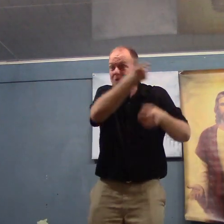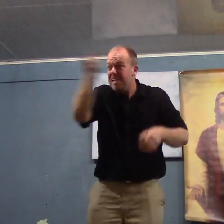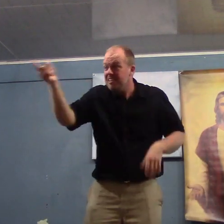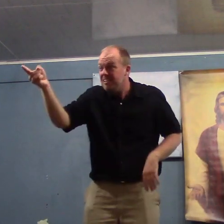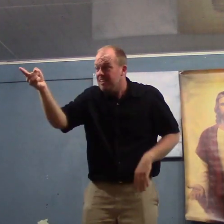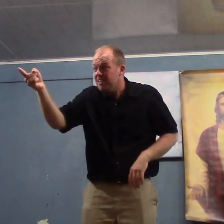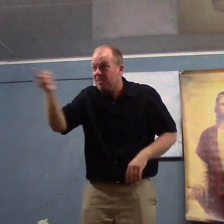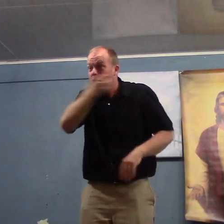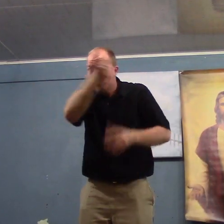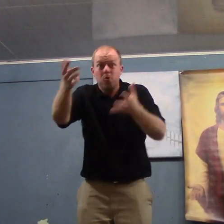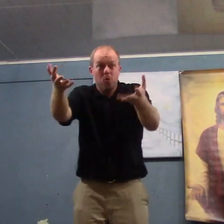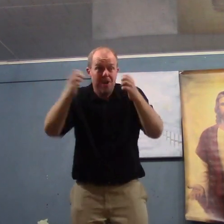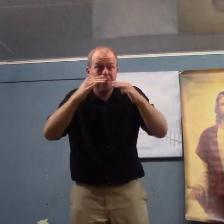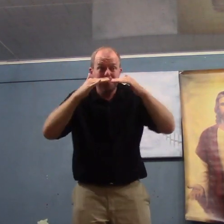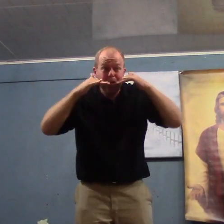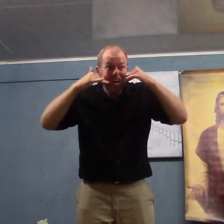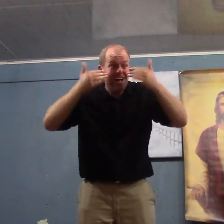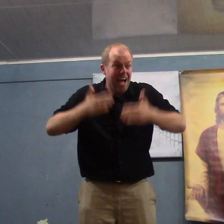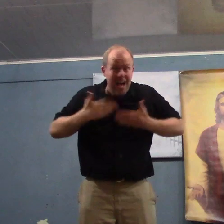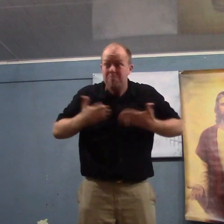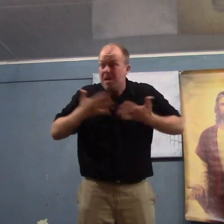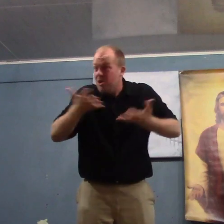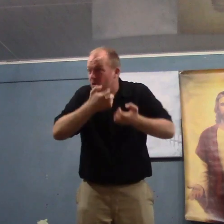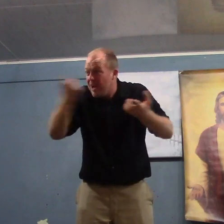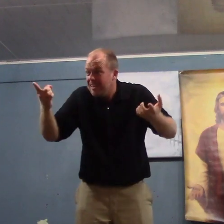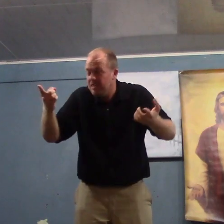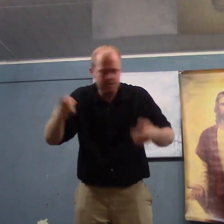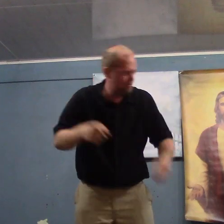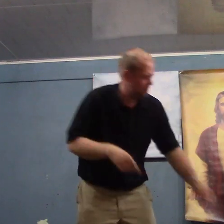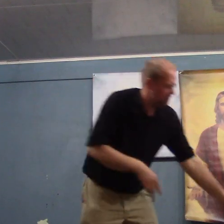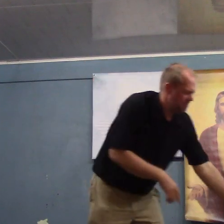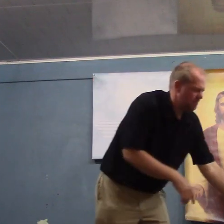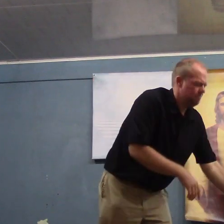Do you want to have a smile on your face? Would you like to be happy and have a smile on your face?